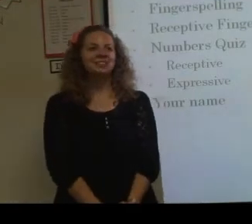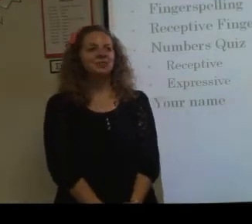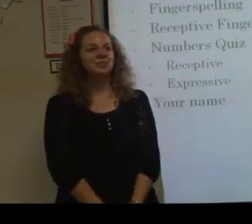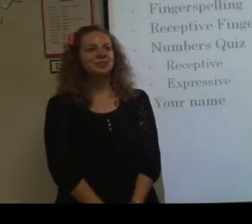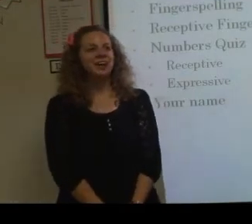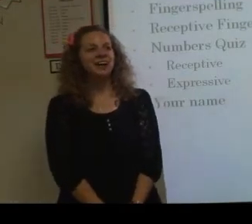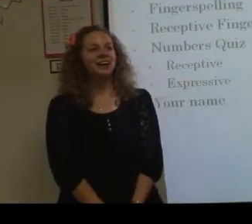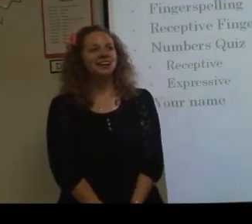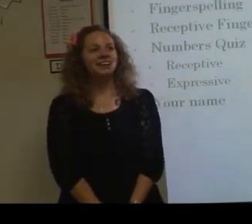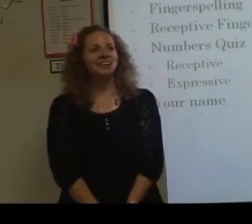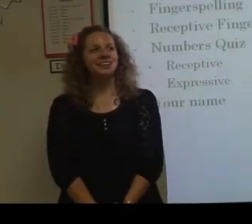let's try...